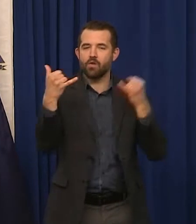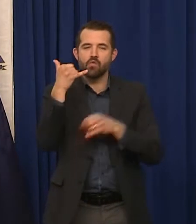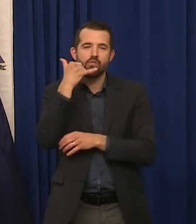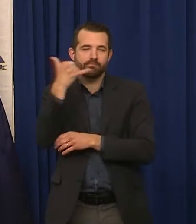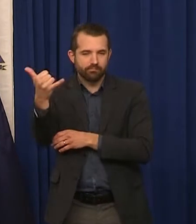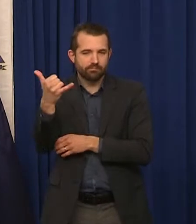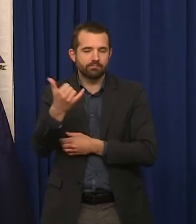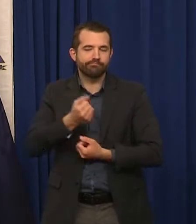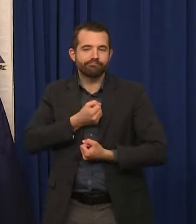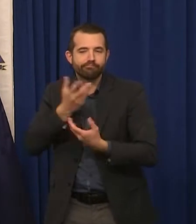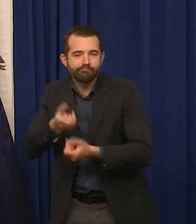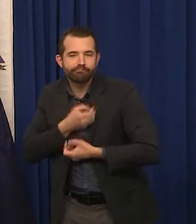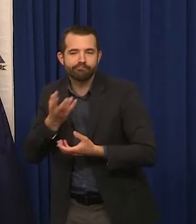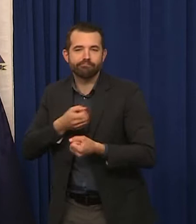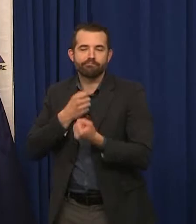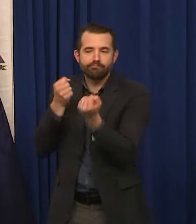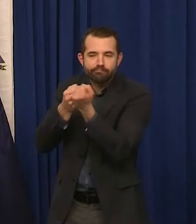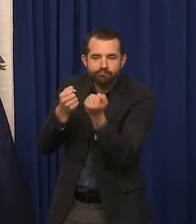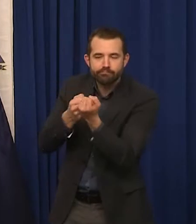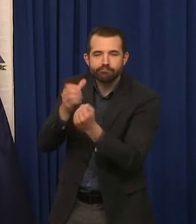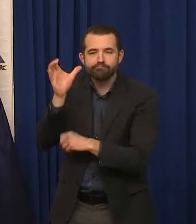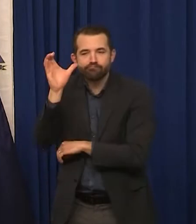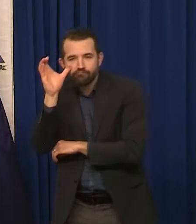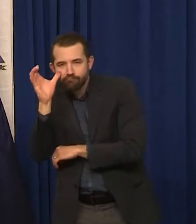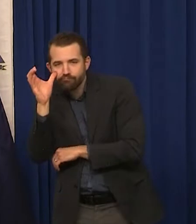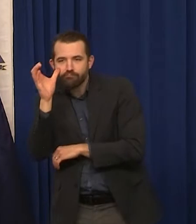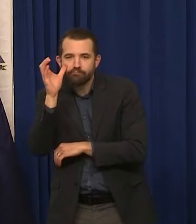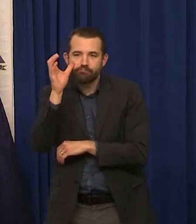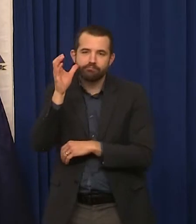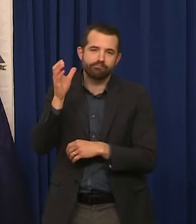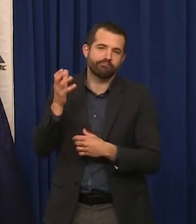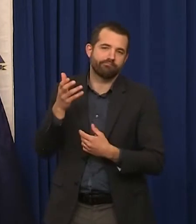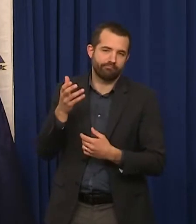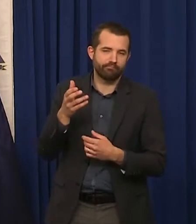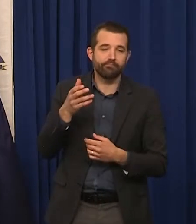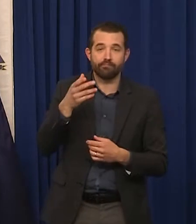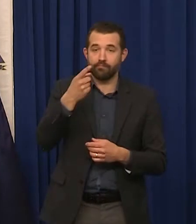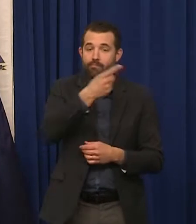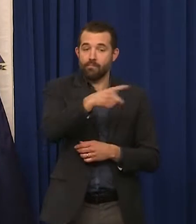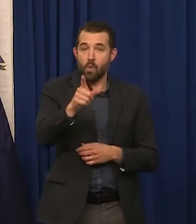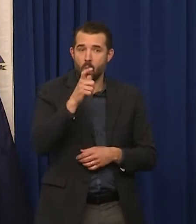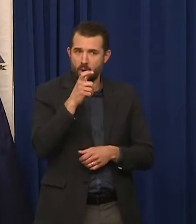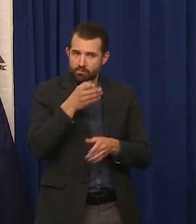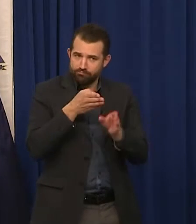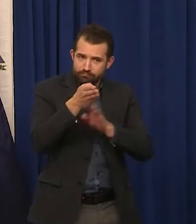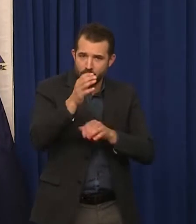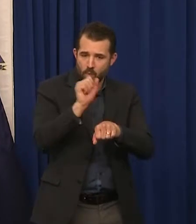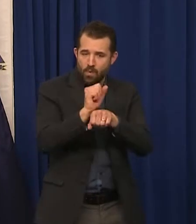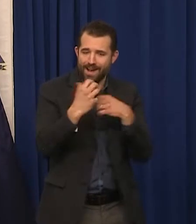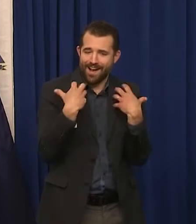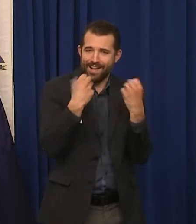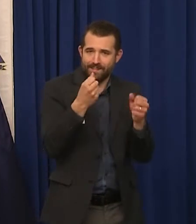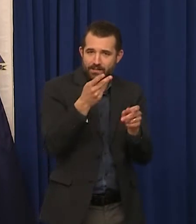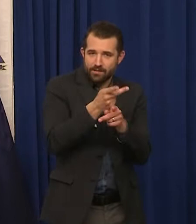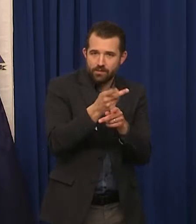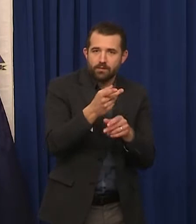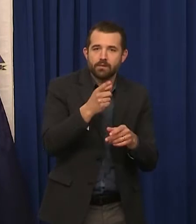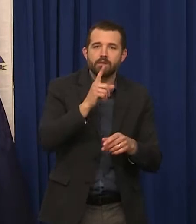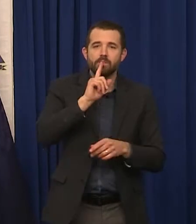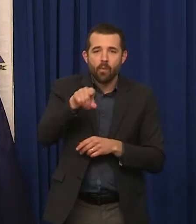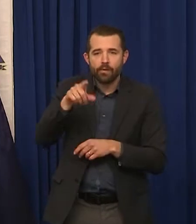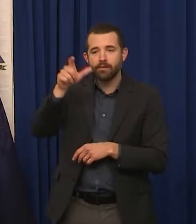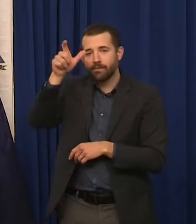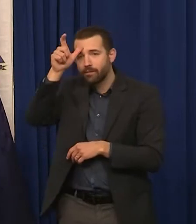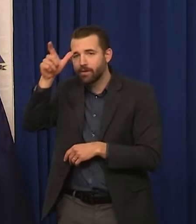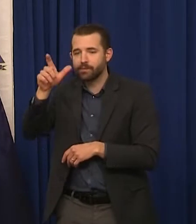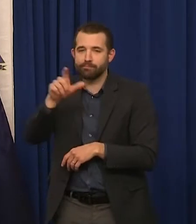help Maine's healthcare workers and first responders manage the potential emotional toll of